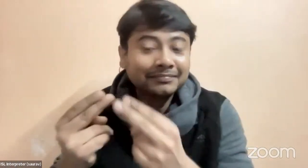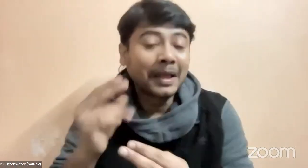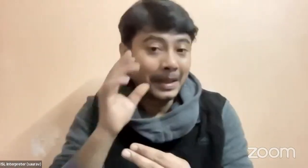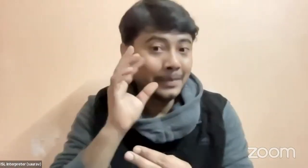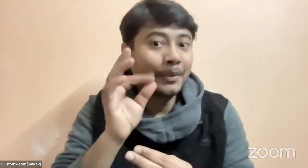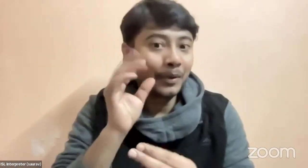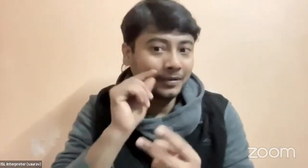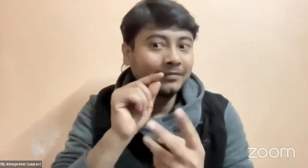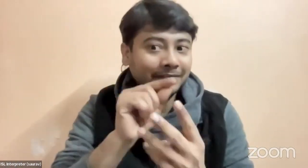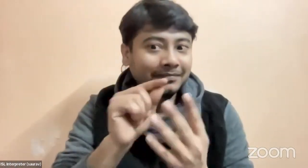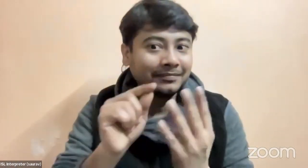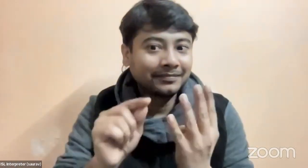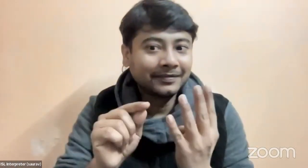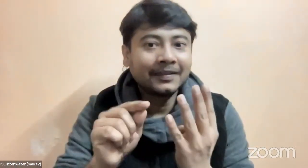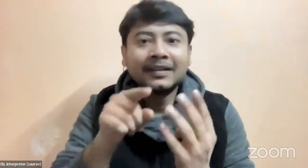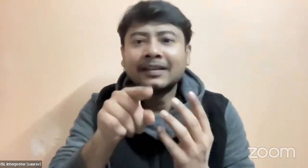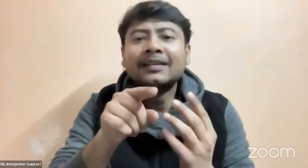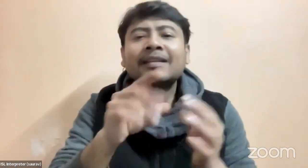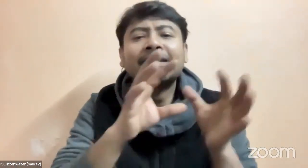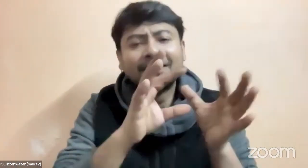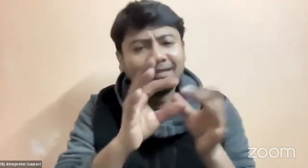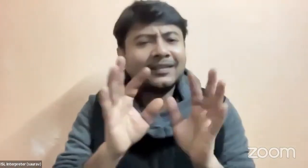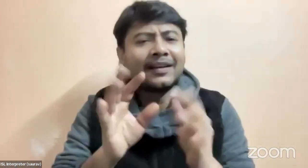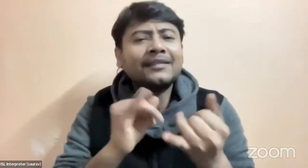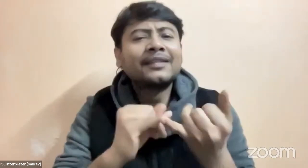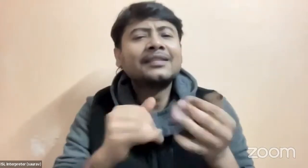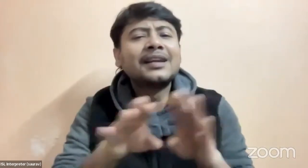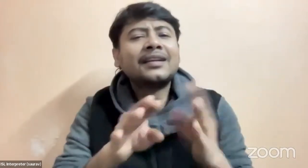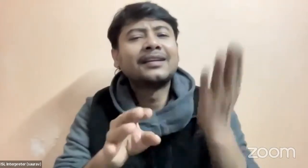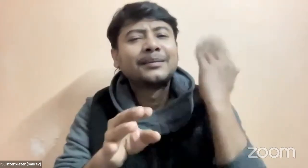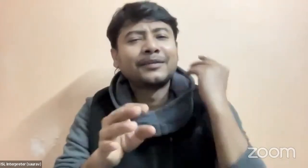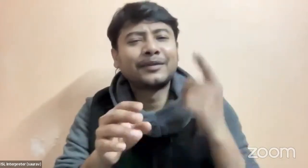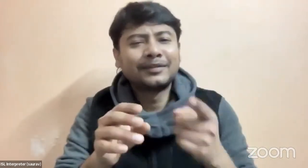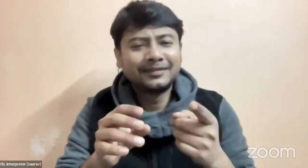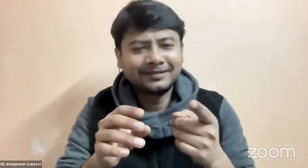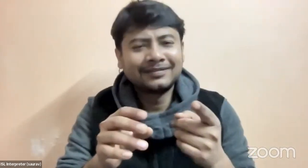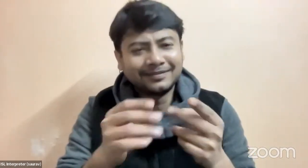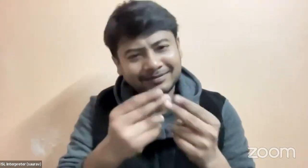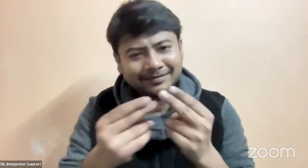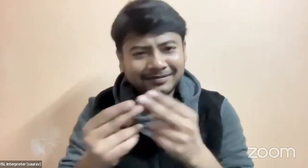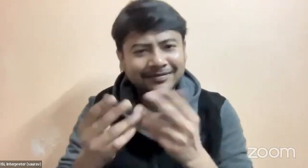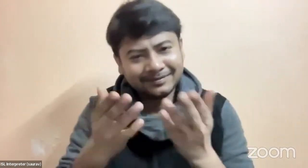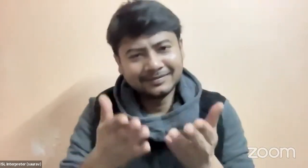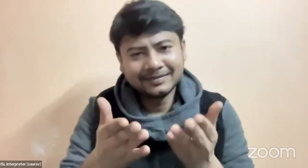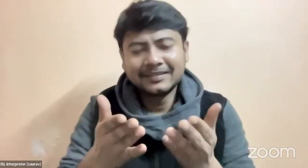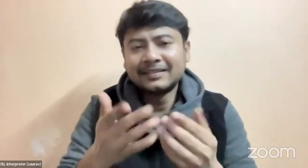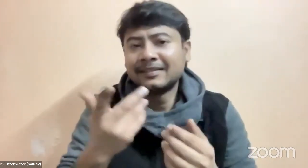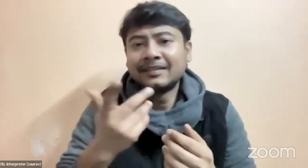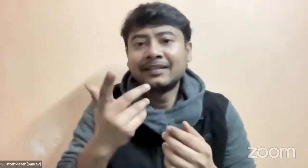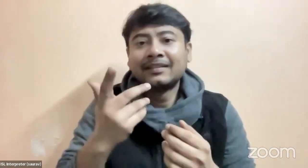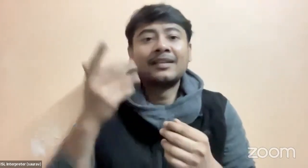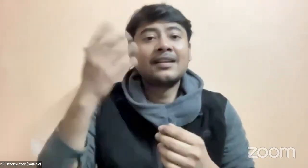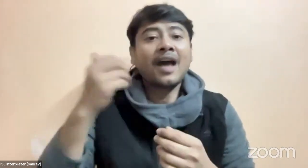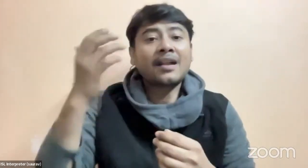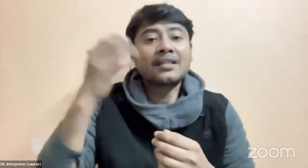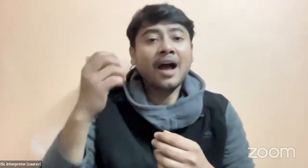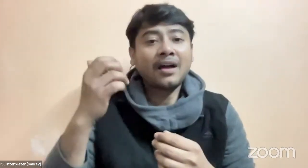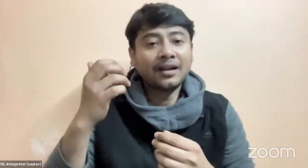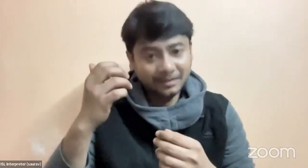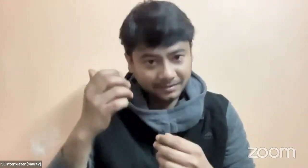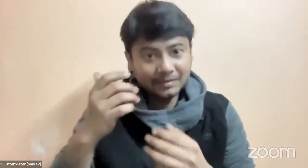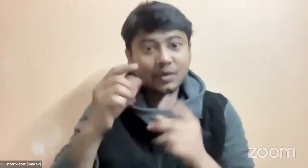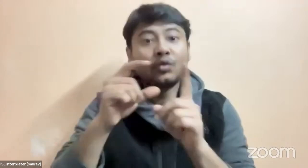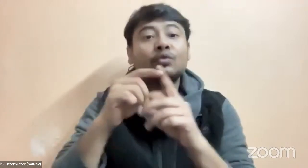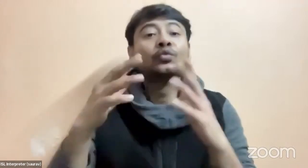the previous times discussion. Narad Muni comes to Dwarka, and Krishna thinks,